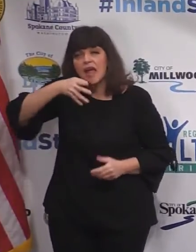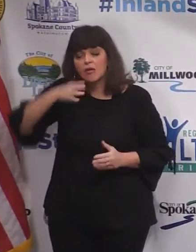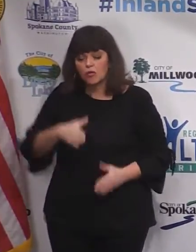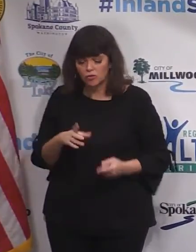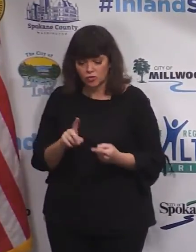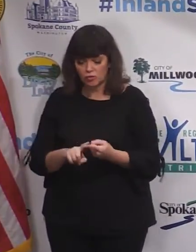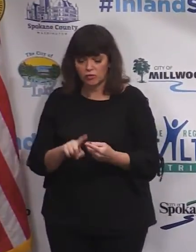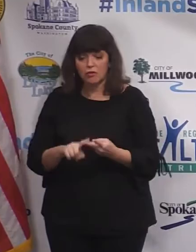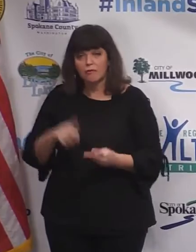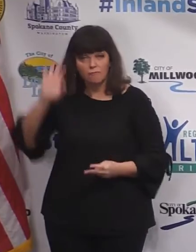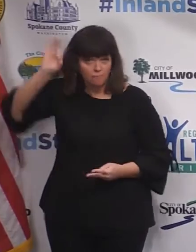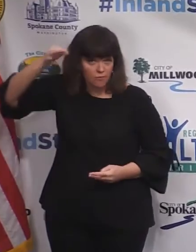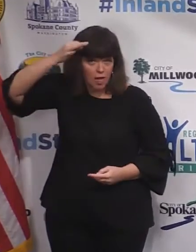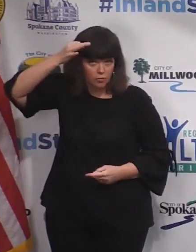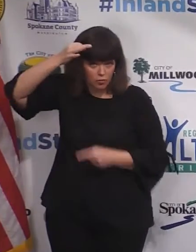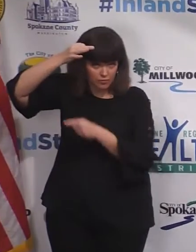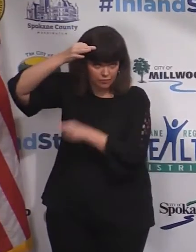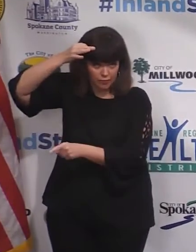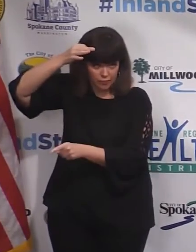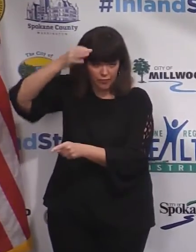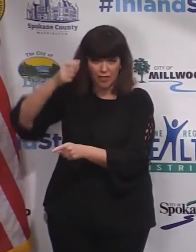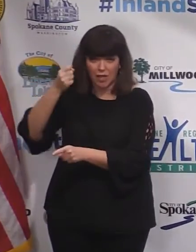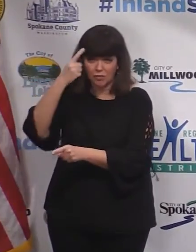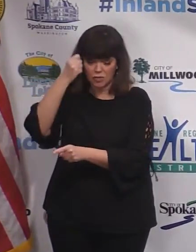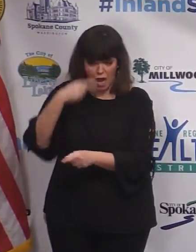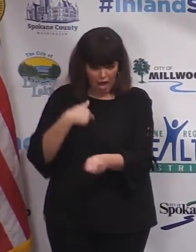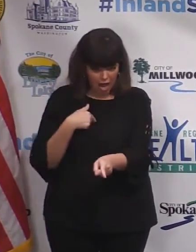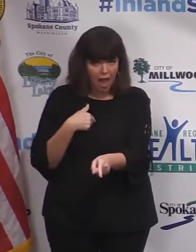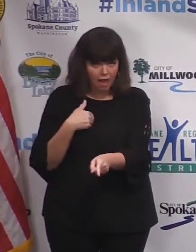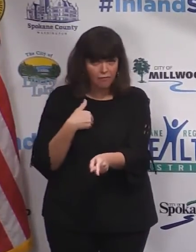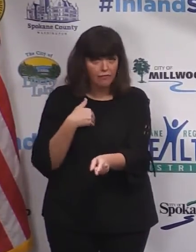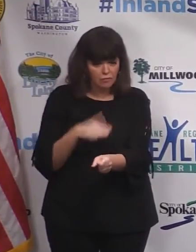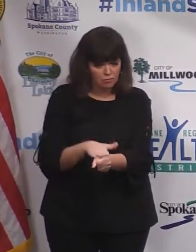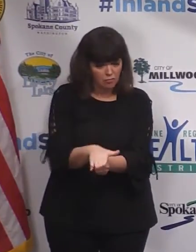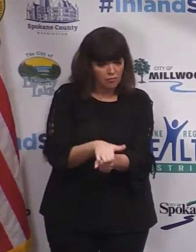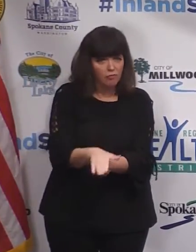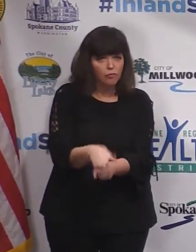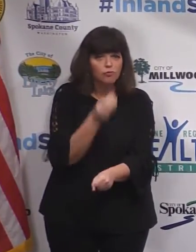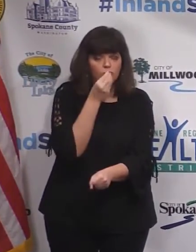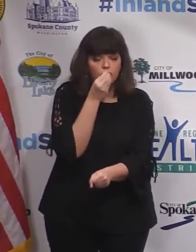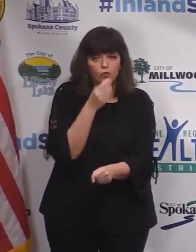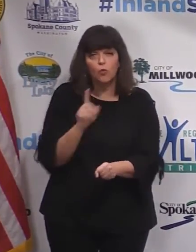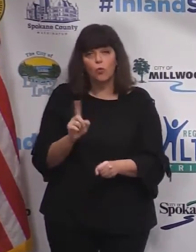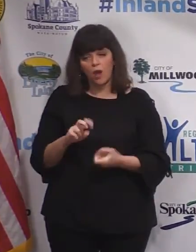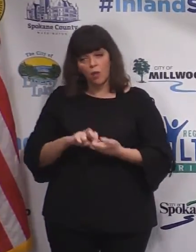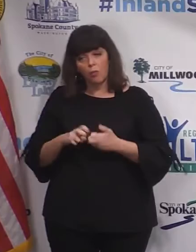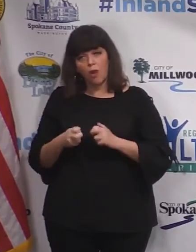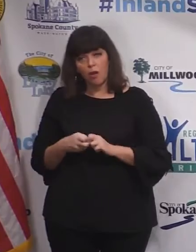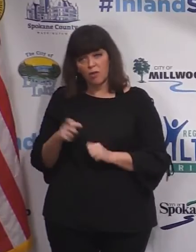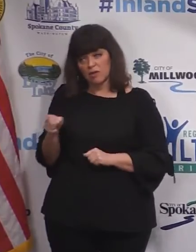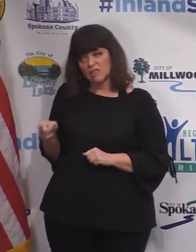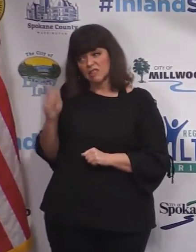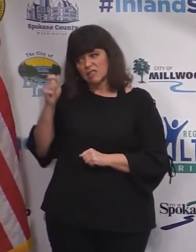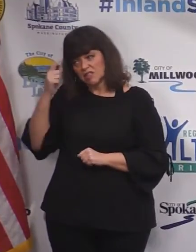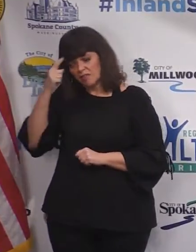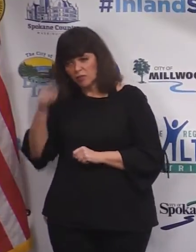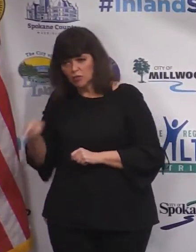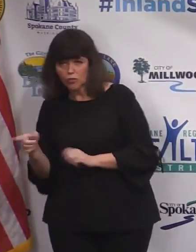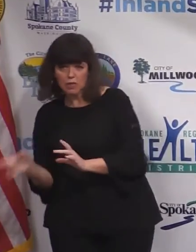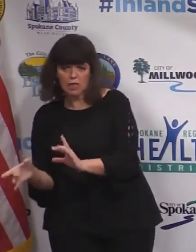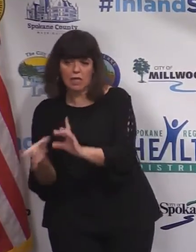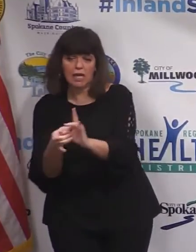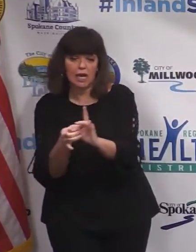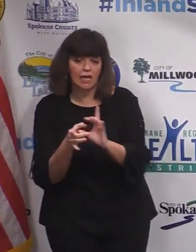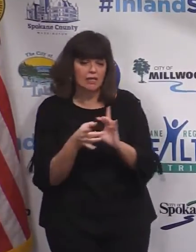delegation. It does not seem to be a lack of food. It's connecting where the food is to the need. Nobody wants to see those pictures of